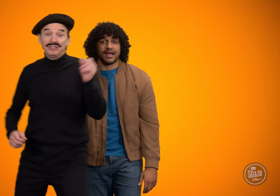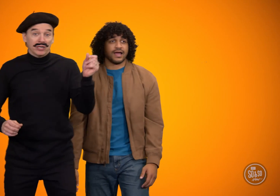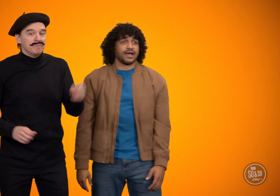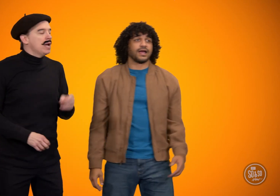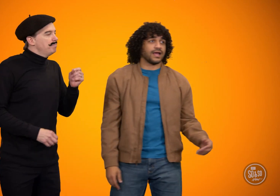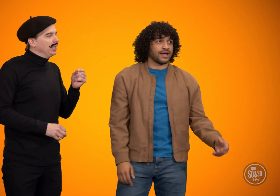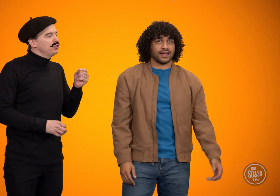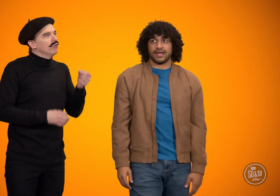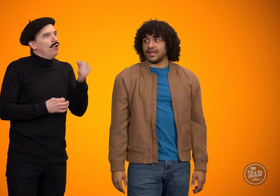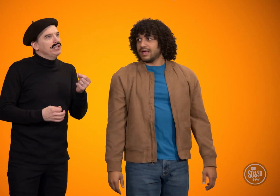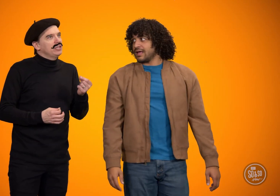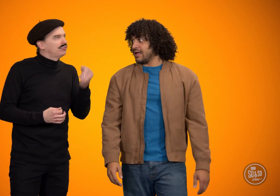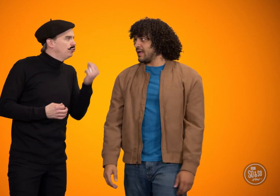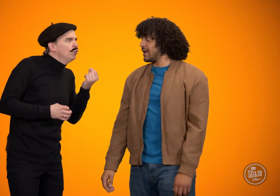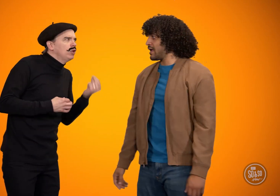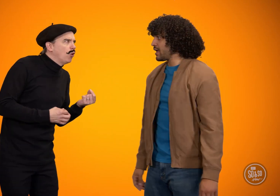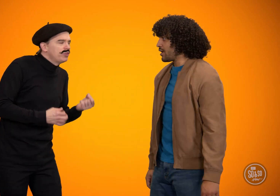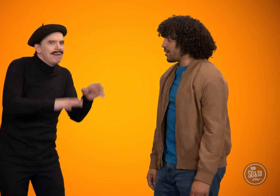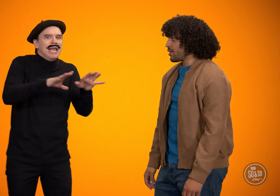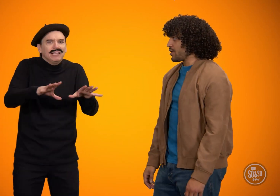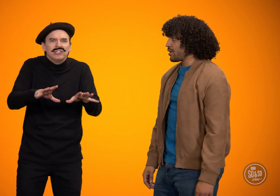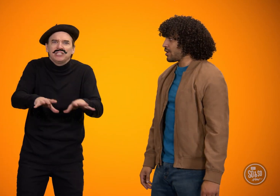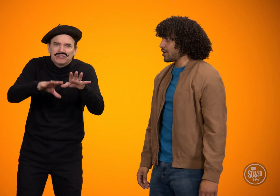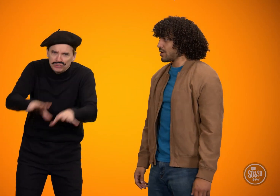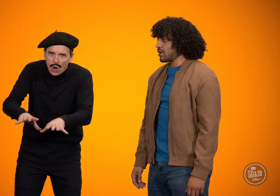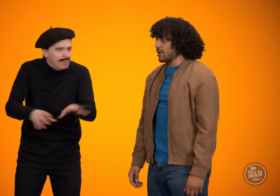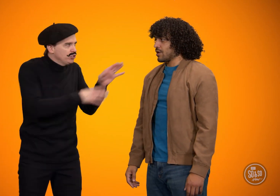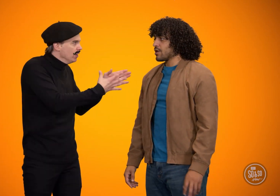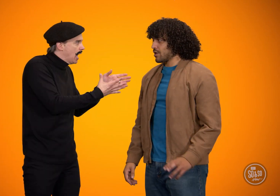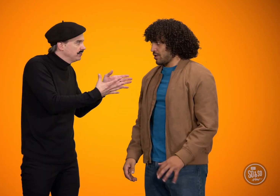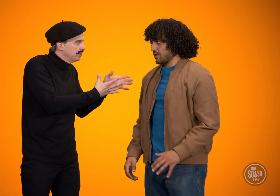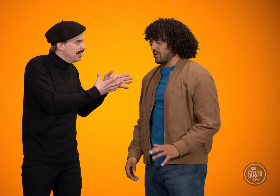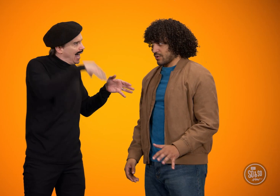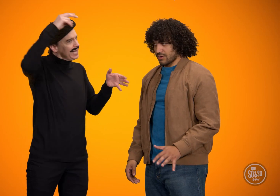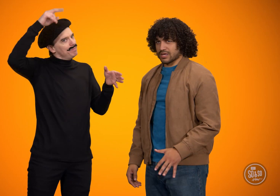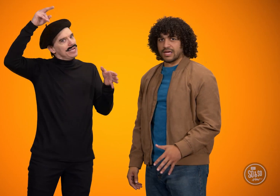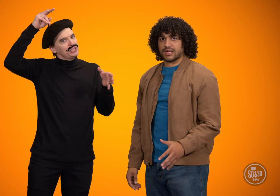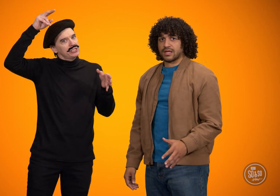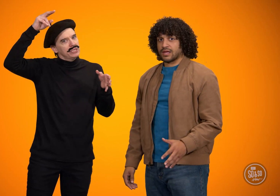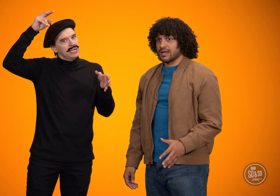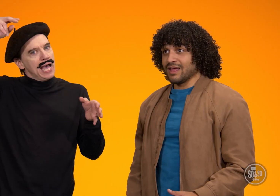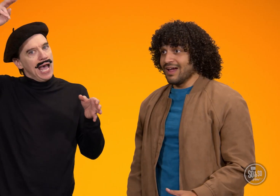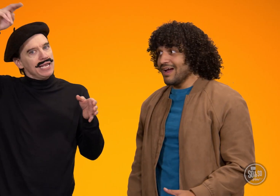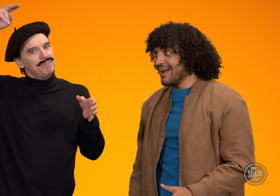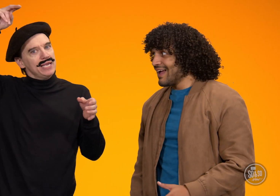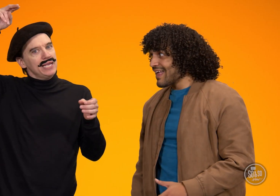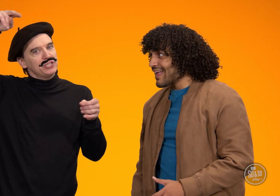better but your voice is too low the Molasses is slow but you are not higher pitch higher pitch